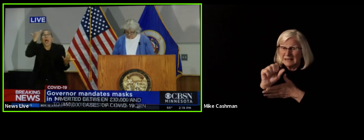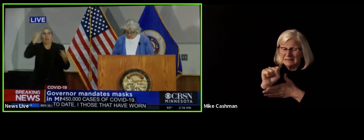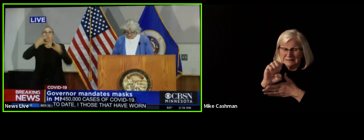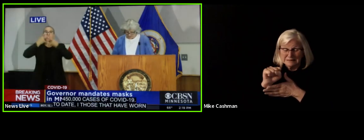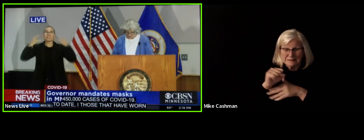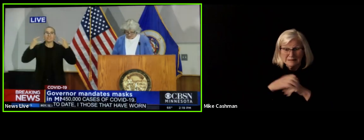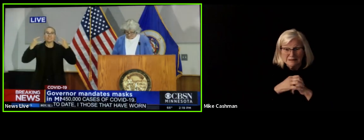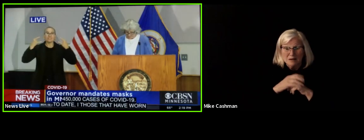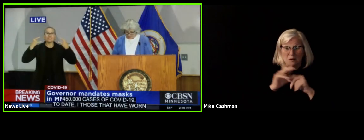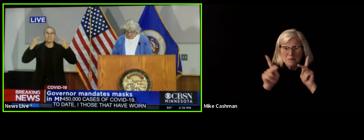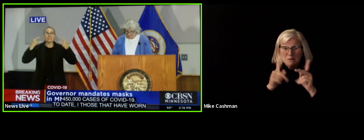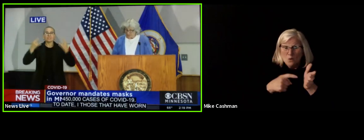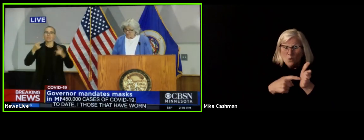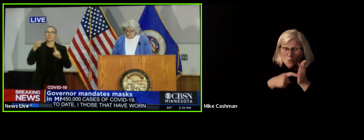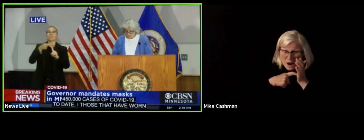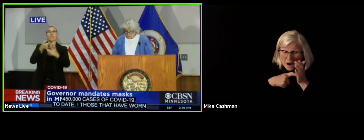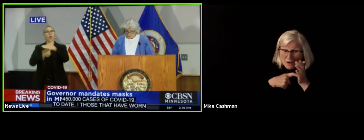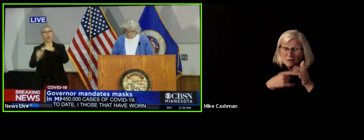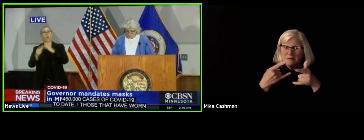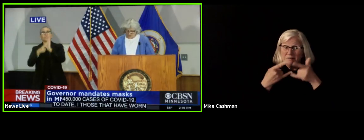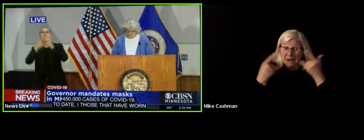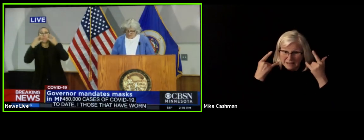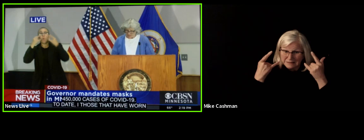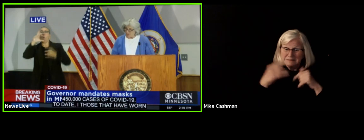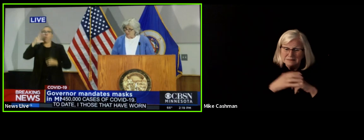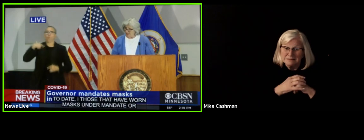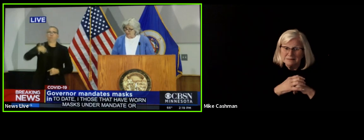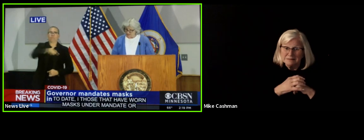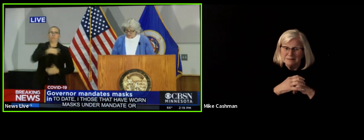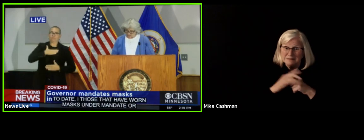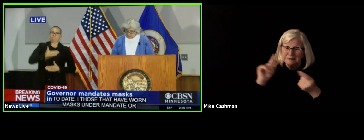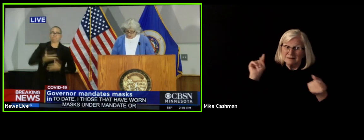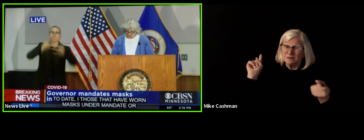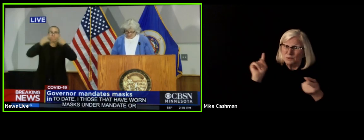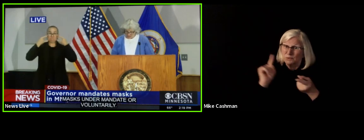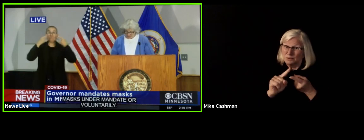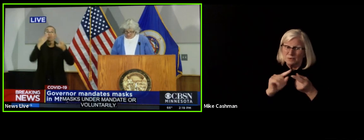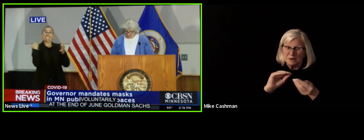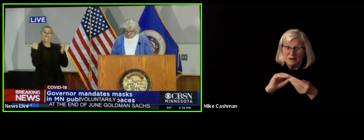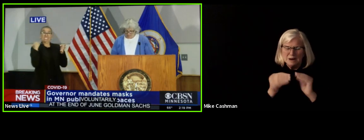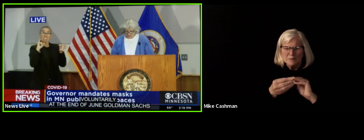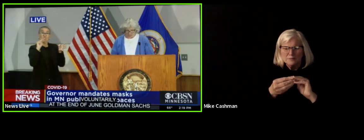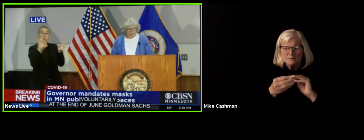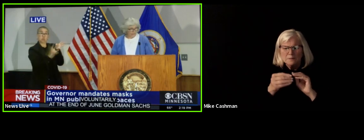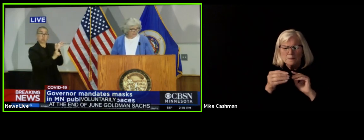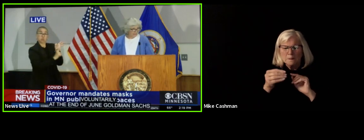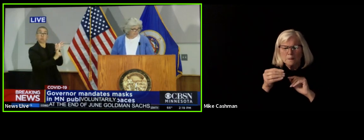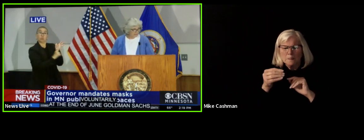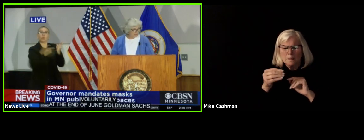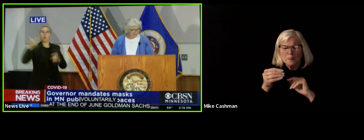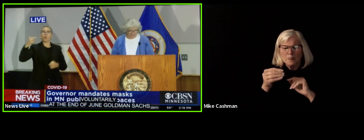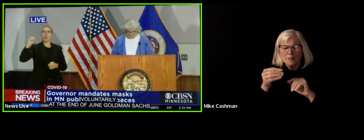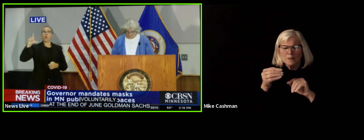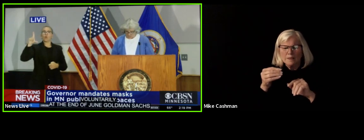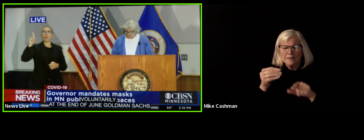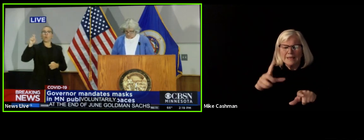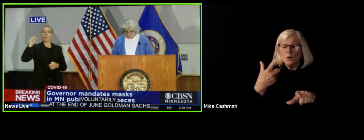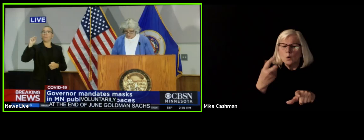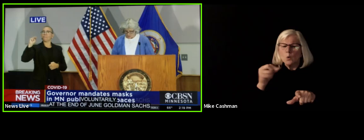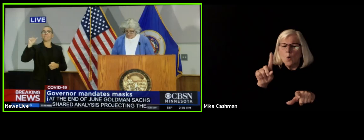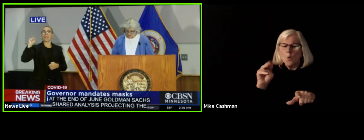or voluntarily. At the end of June, Goldman Sachs shared an analysis projecting the amount by which further masking